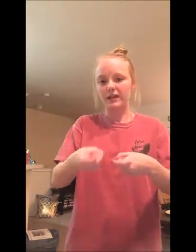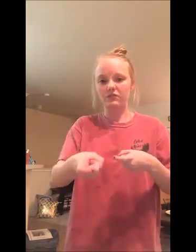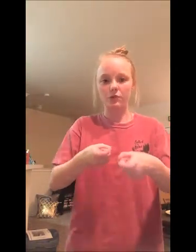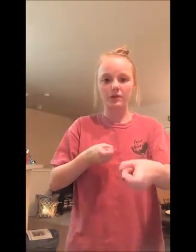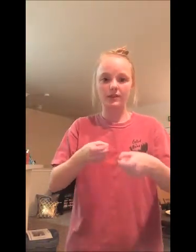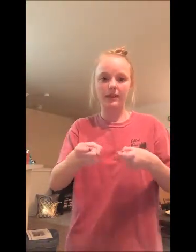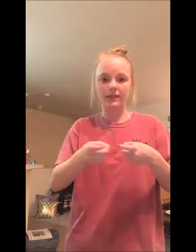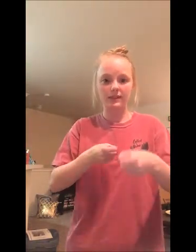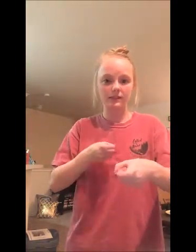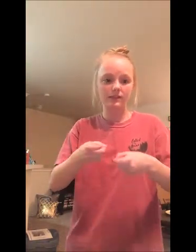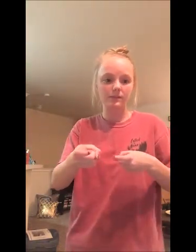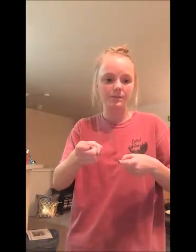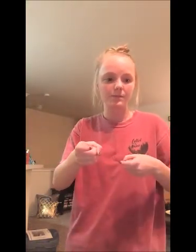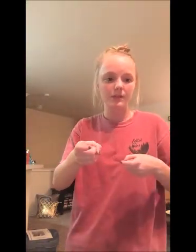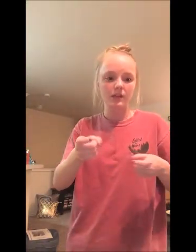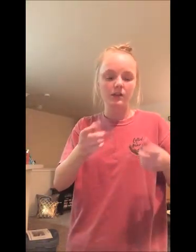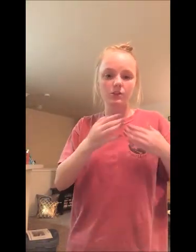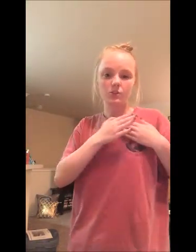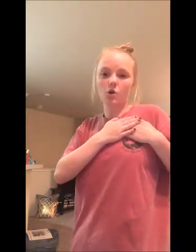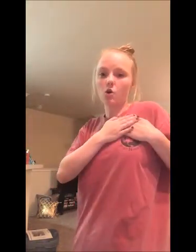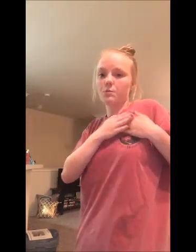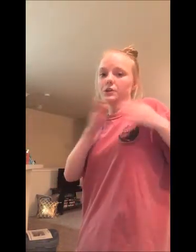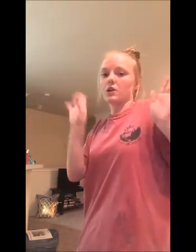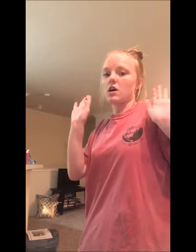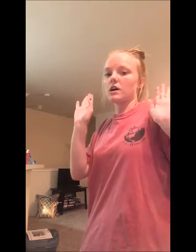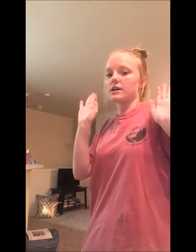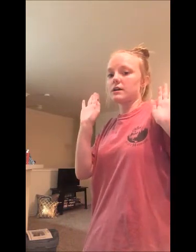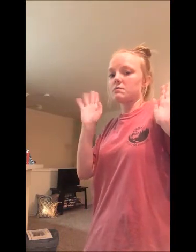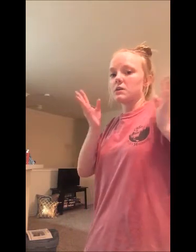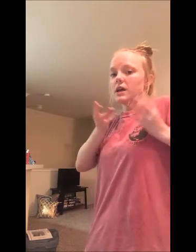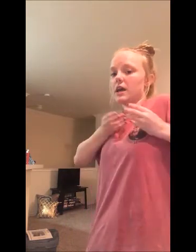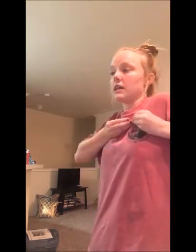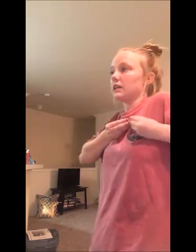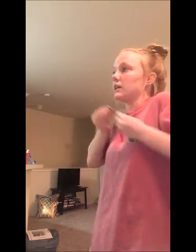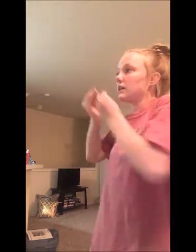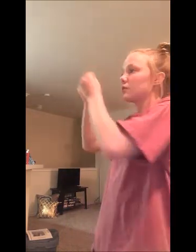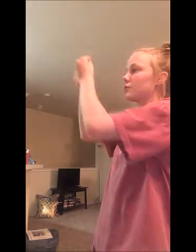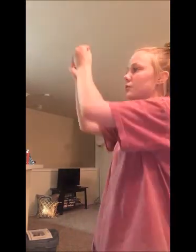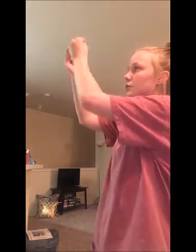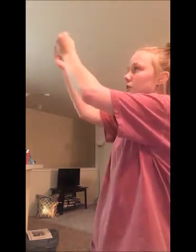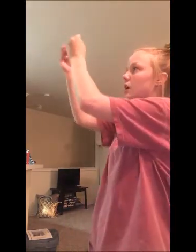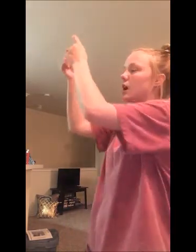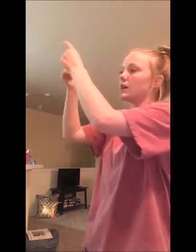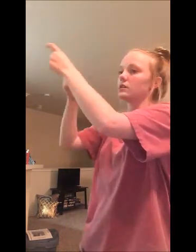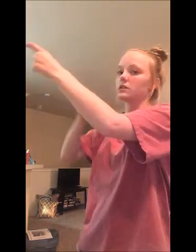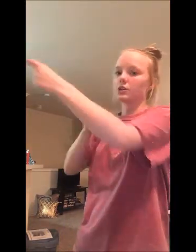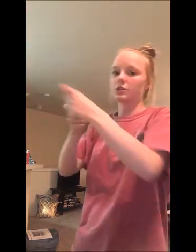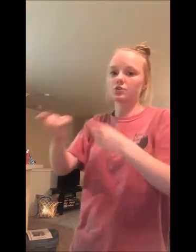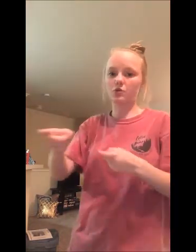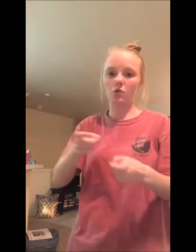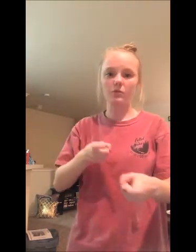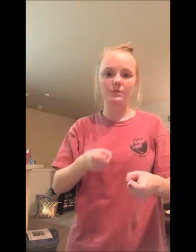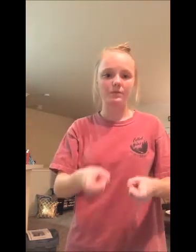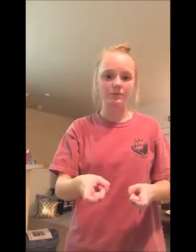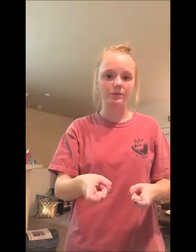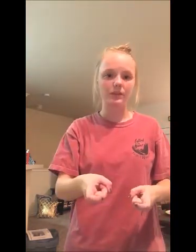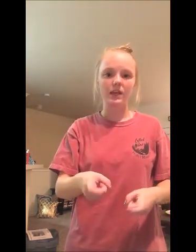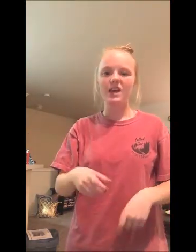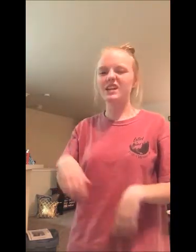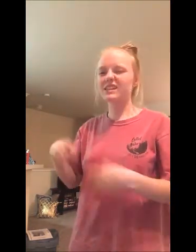and forth like this. So open your heart up and give God control. And it's